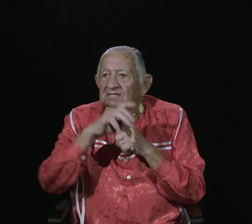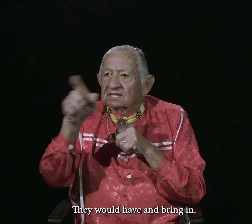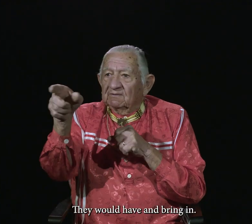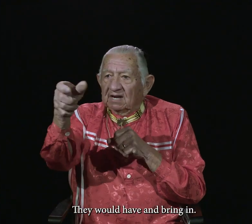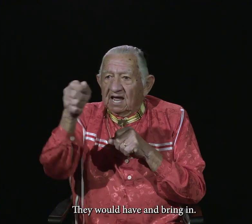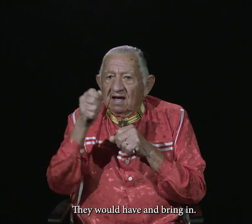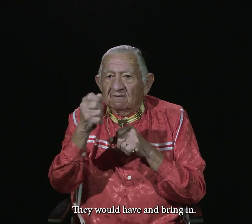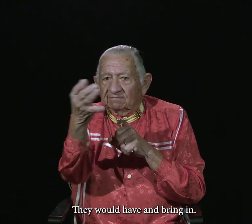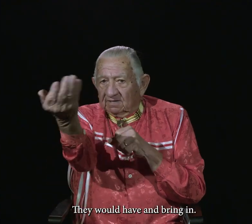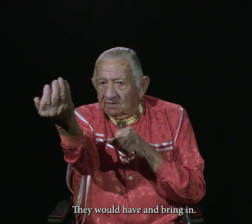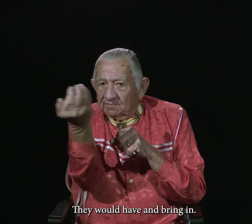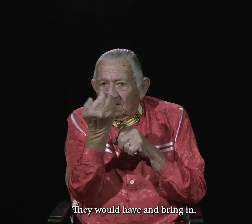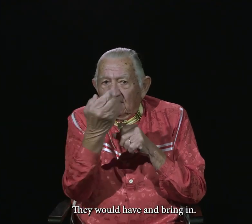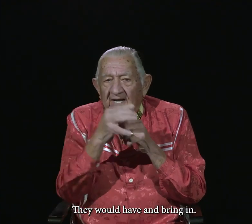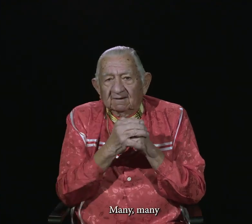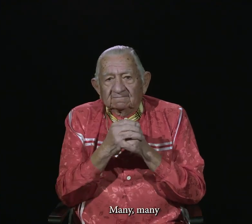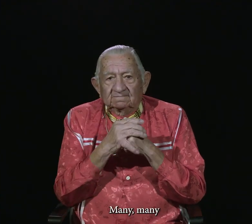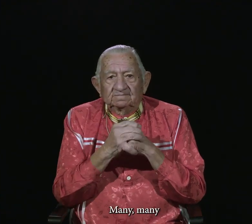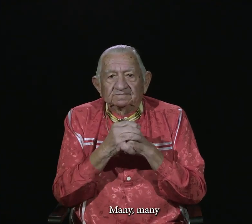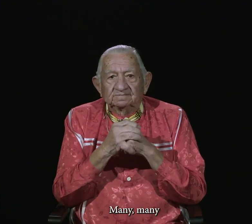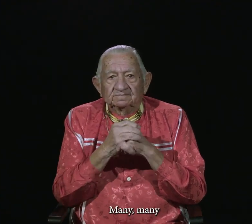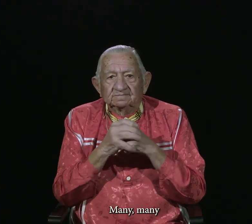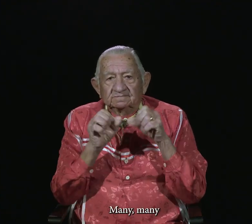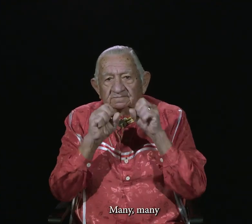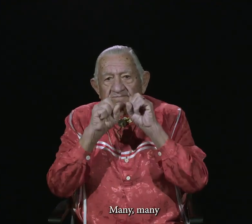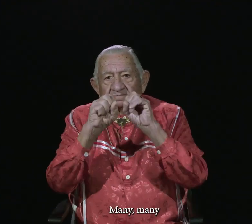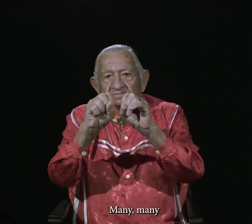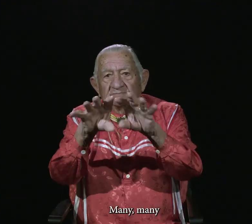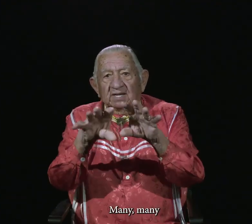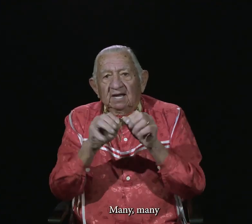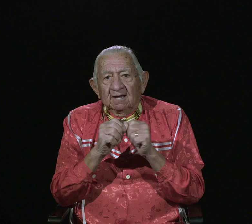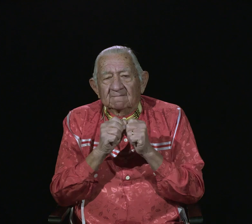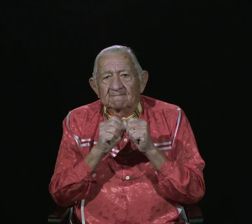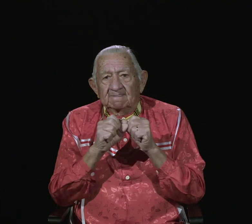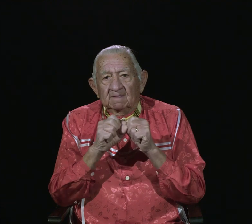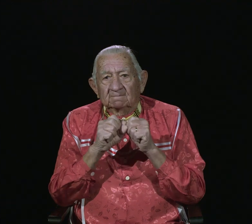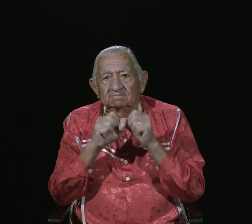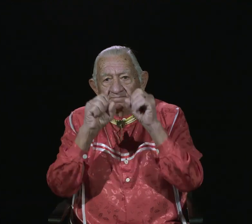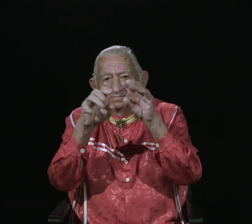They would have, and they'd bring in many